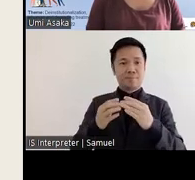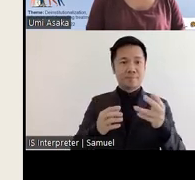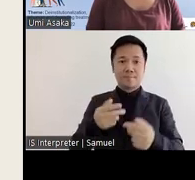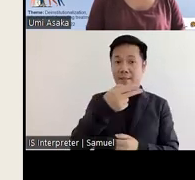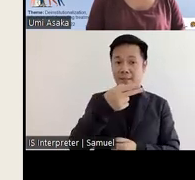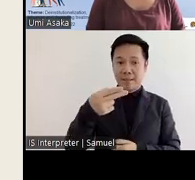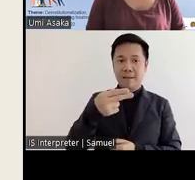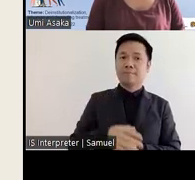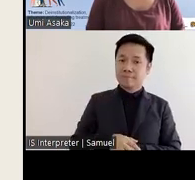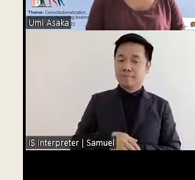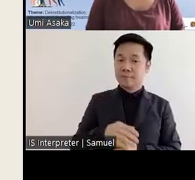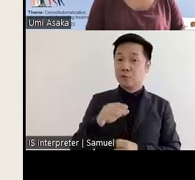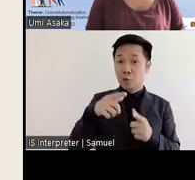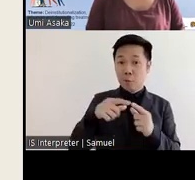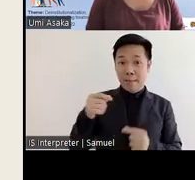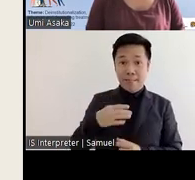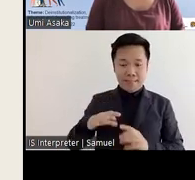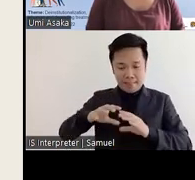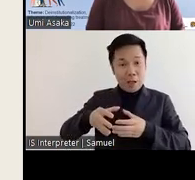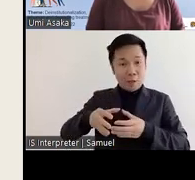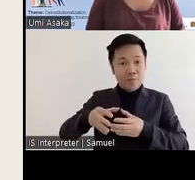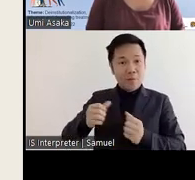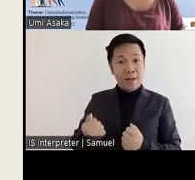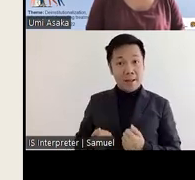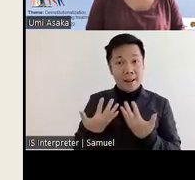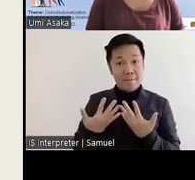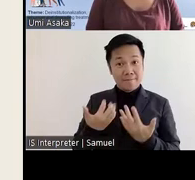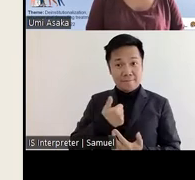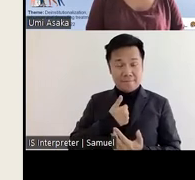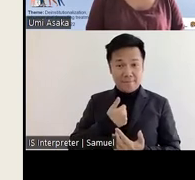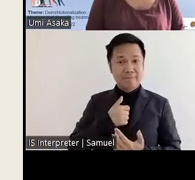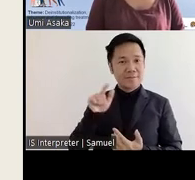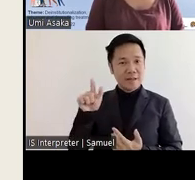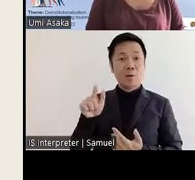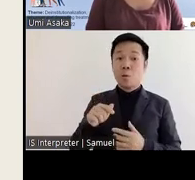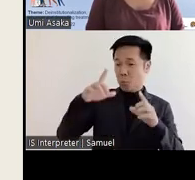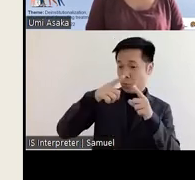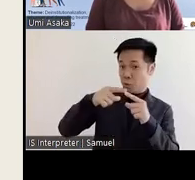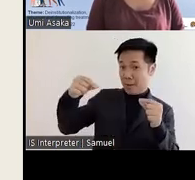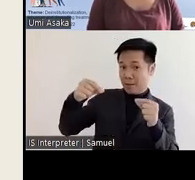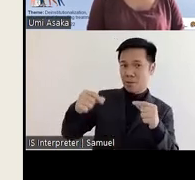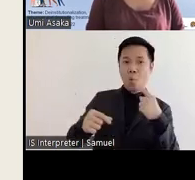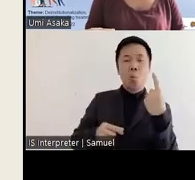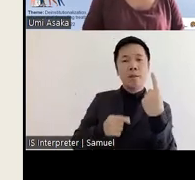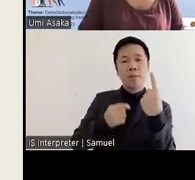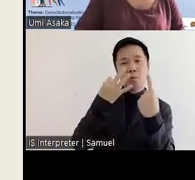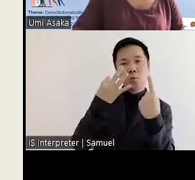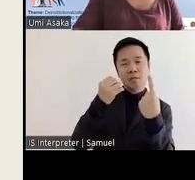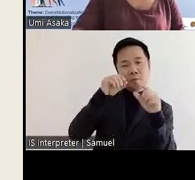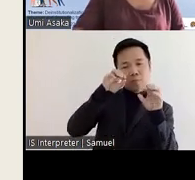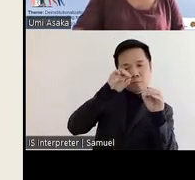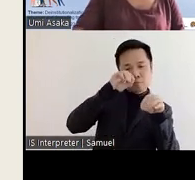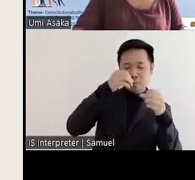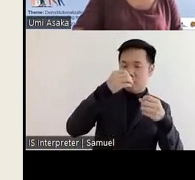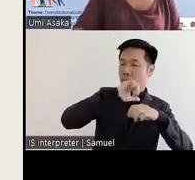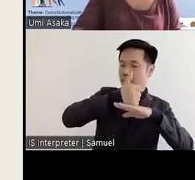Currently, there are about 130 independent living centers in Japan. They are run by disabled people for disabled